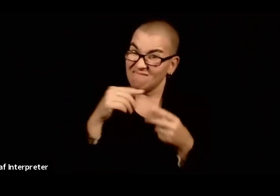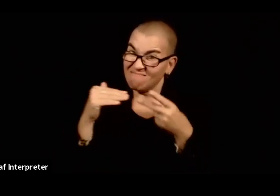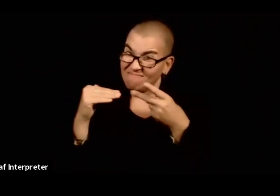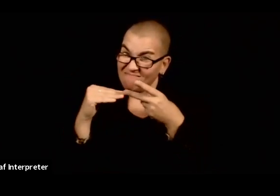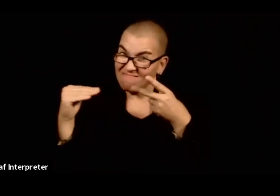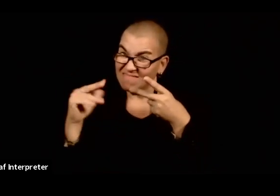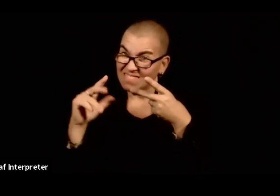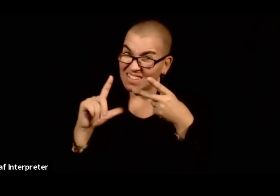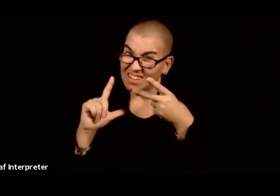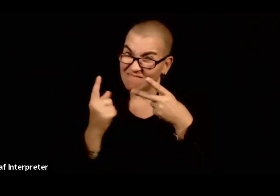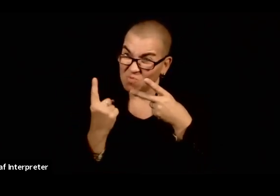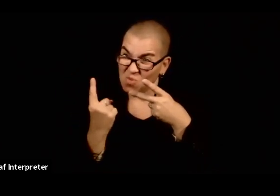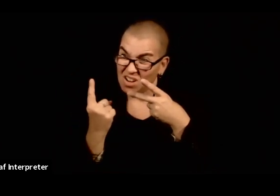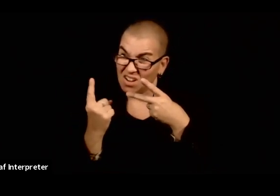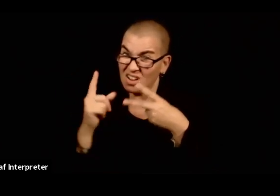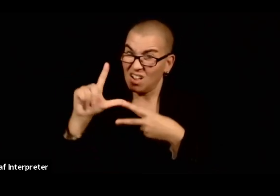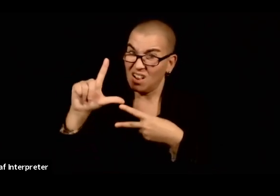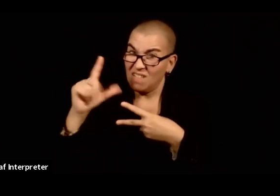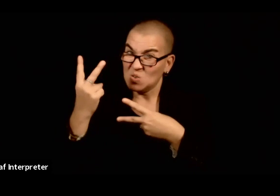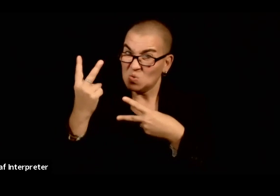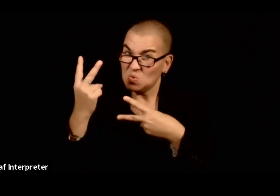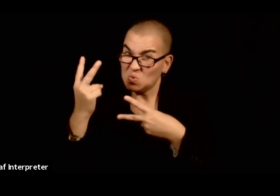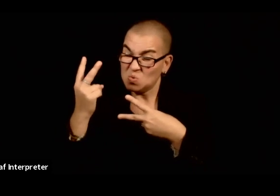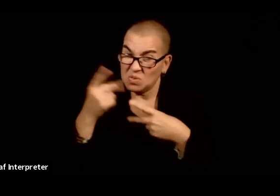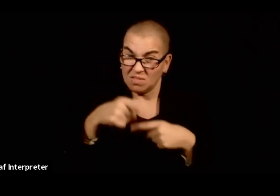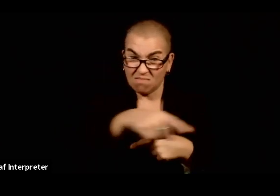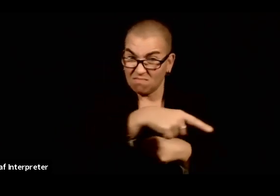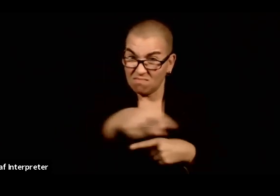how many facilities have taken up